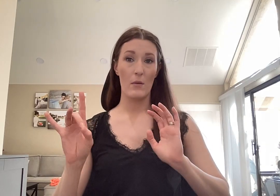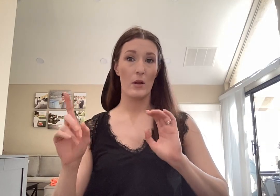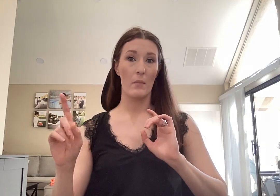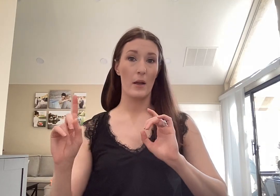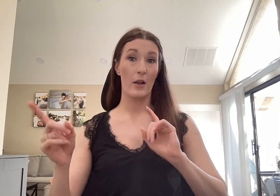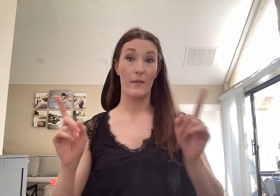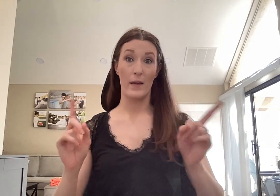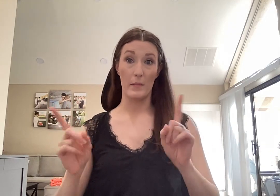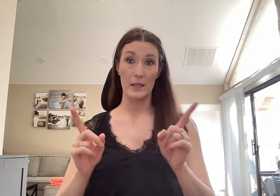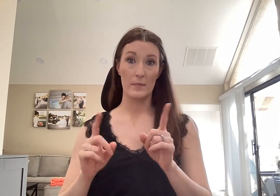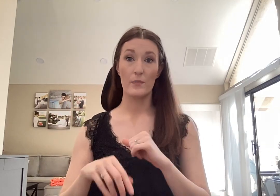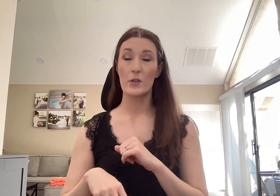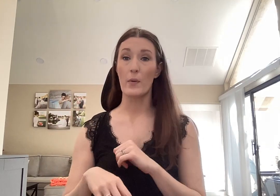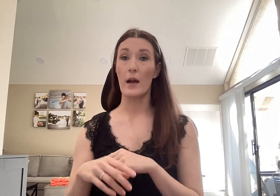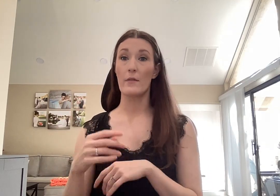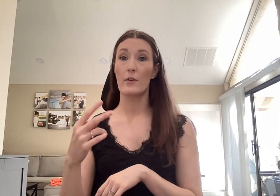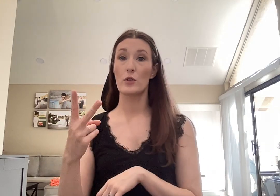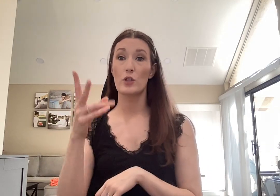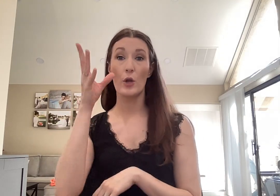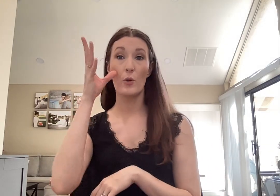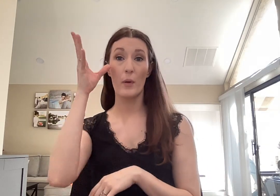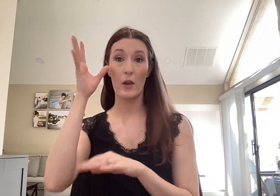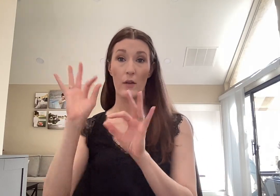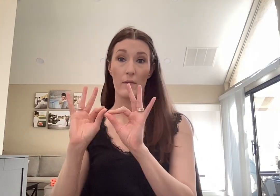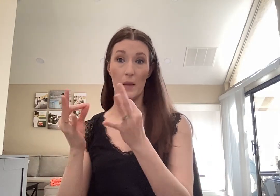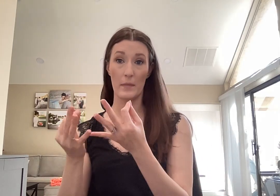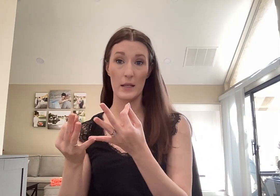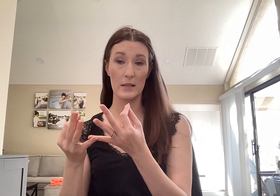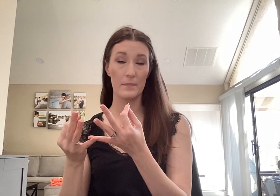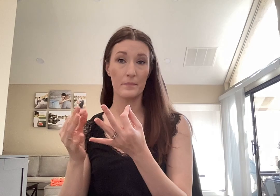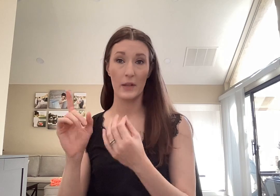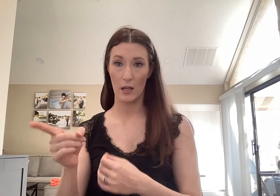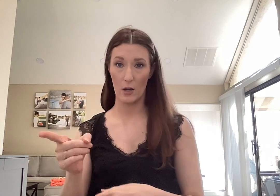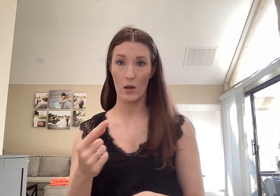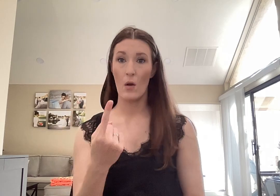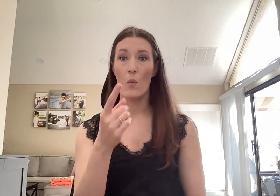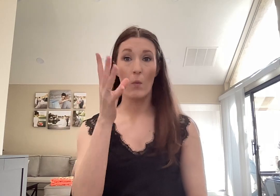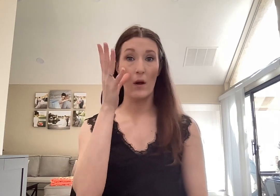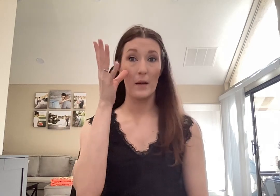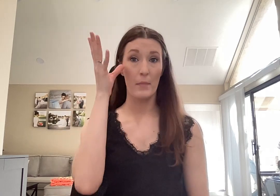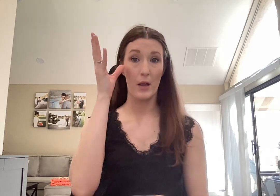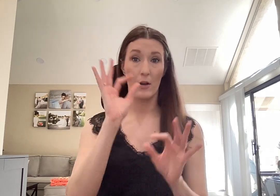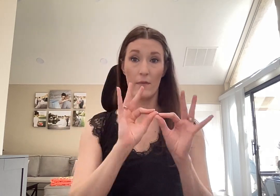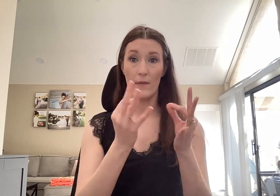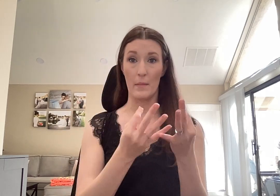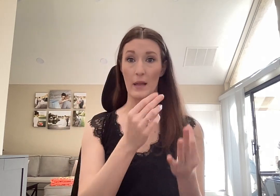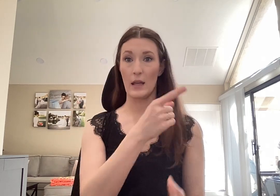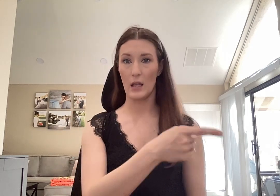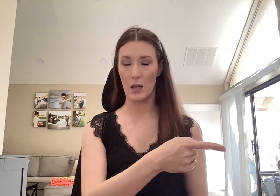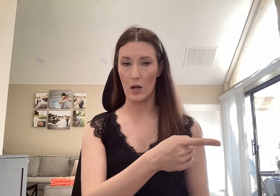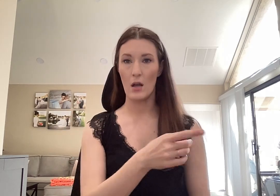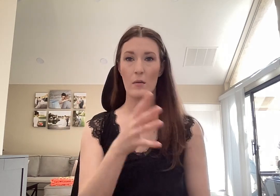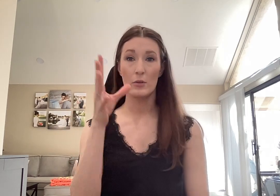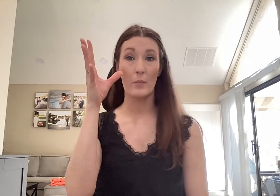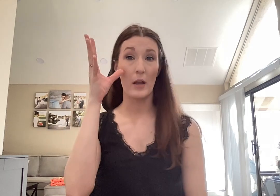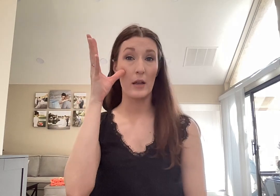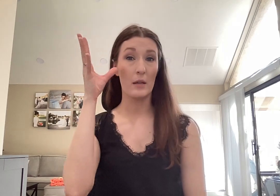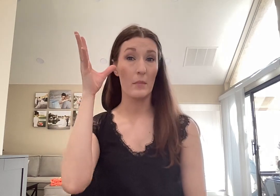We are comparing families. So we have 2 parent families here, 1 parent family here. I'm doing parent in the middle